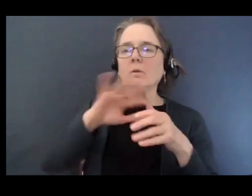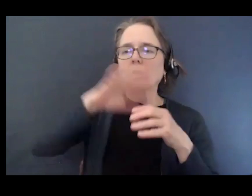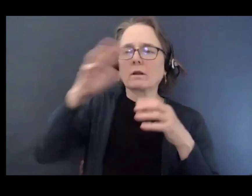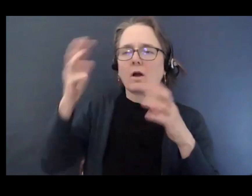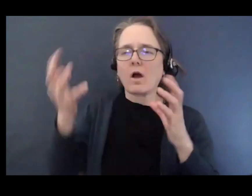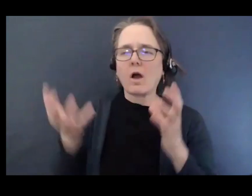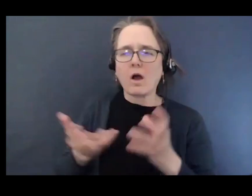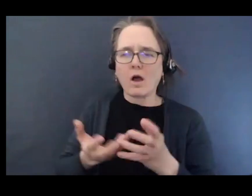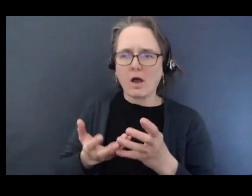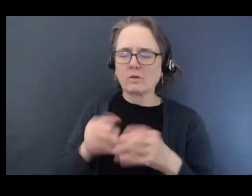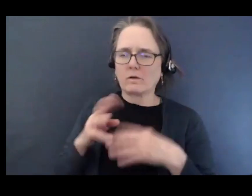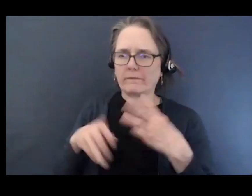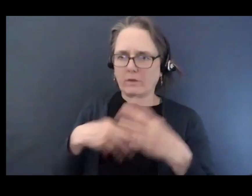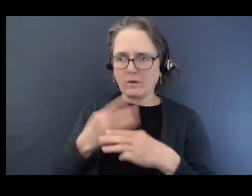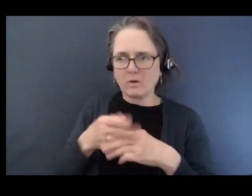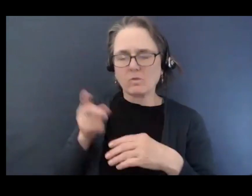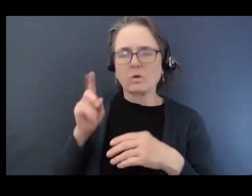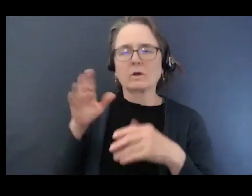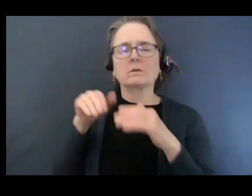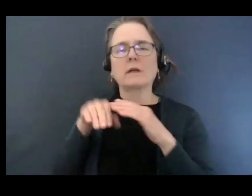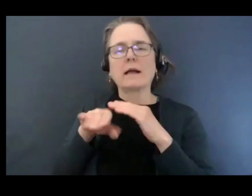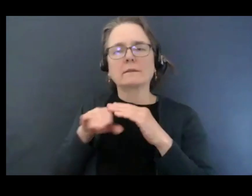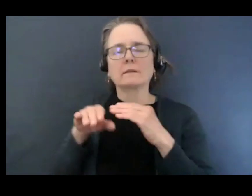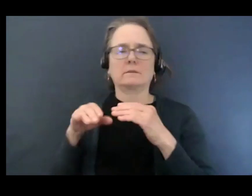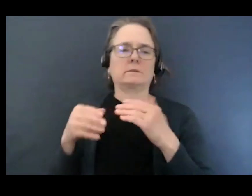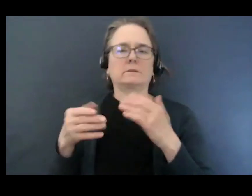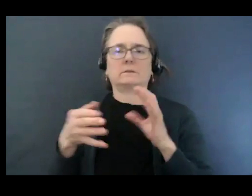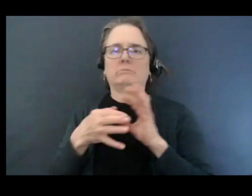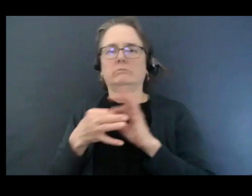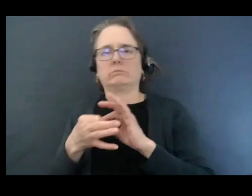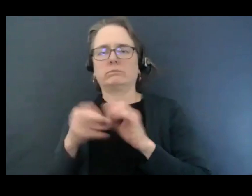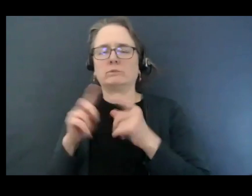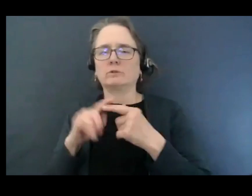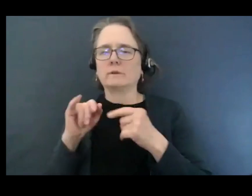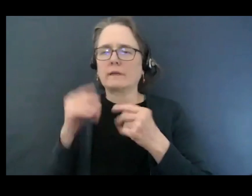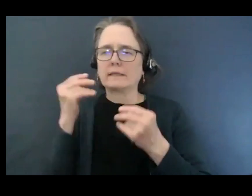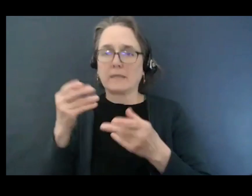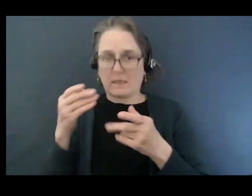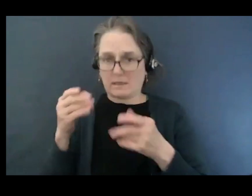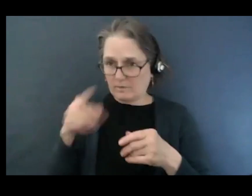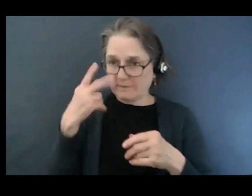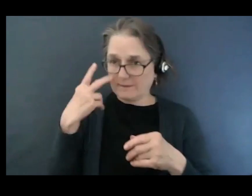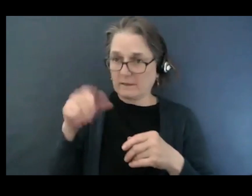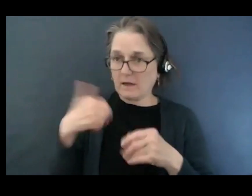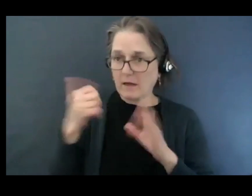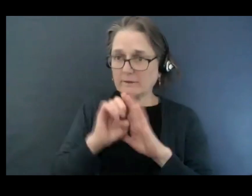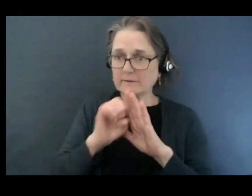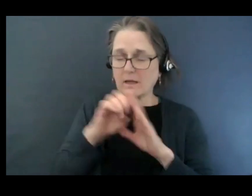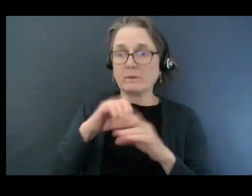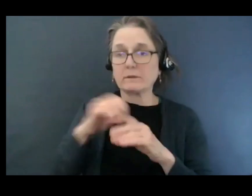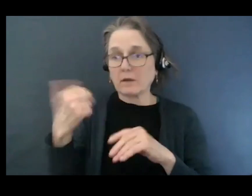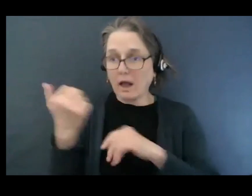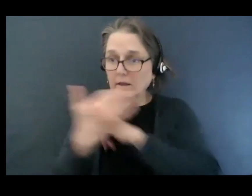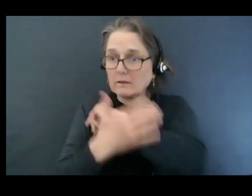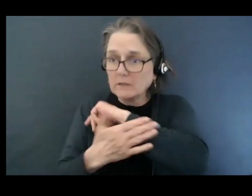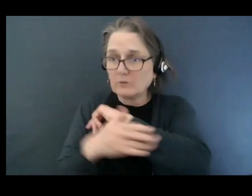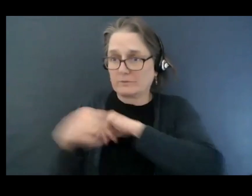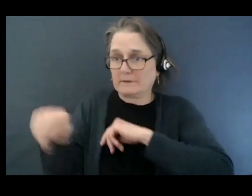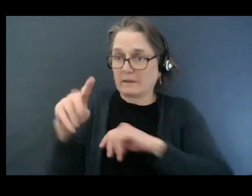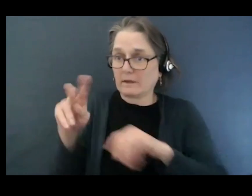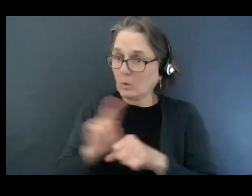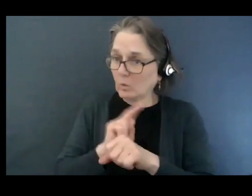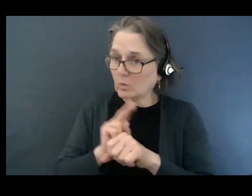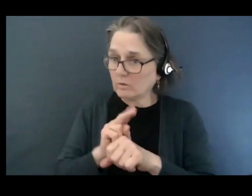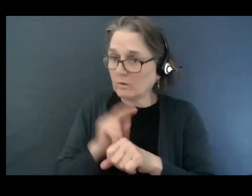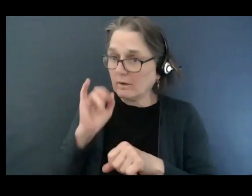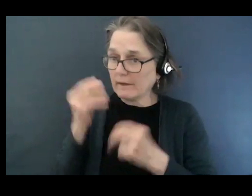you've seen really great examples of that would be able to enhance this metric, or just what the status